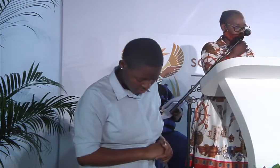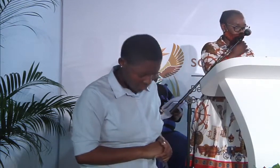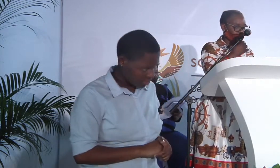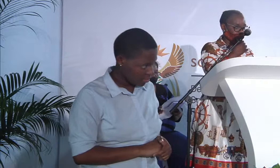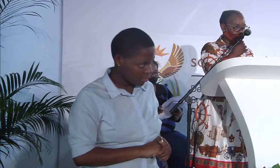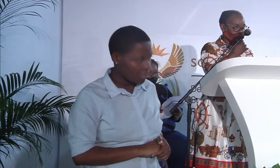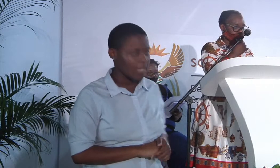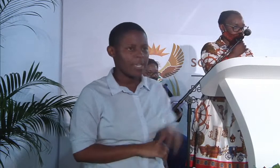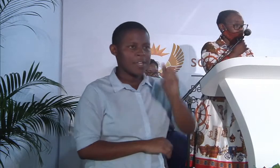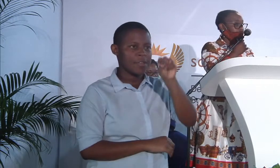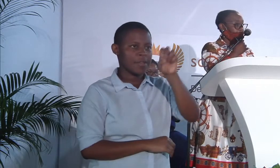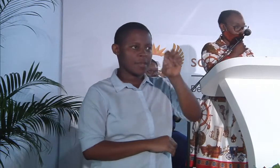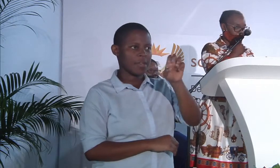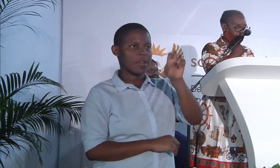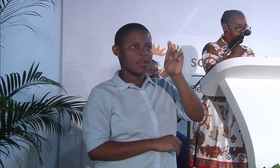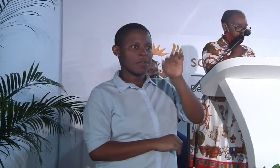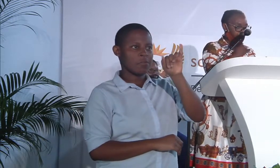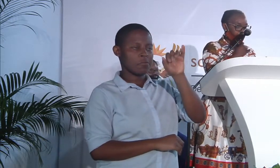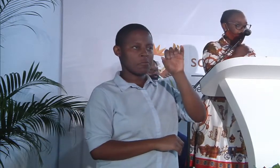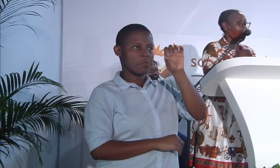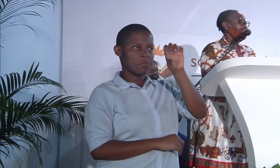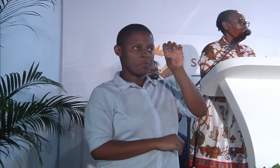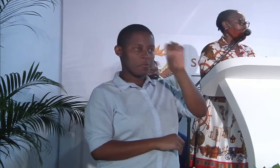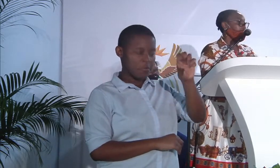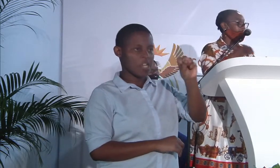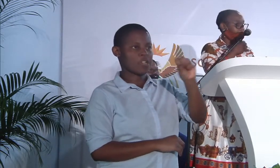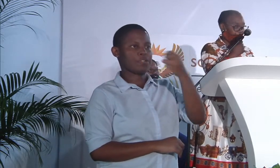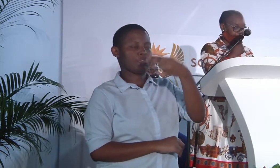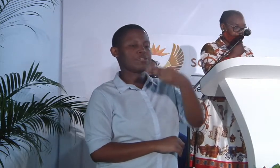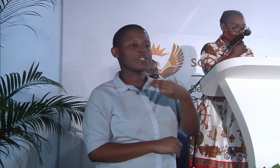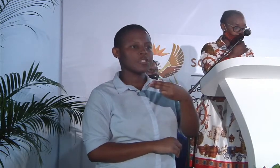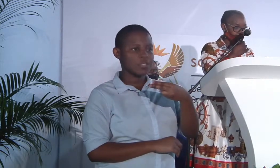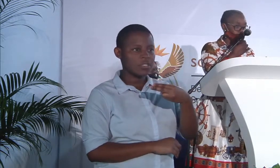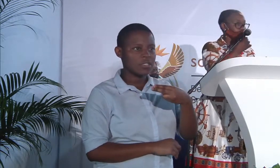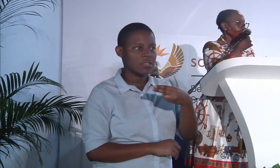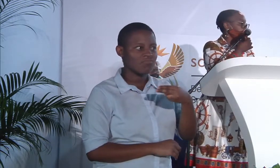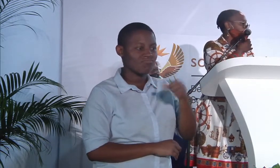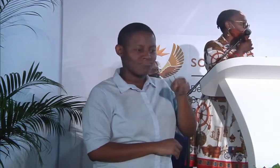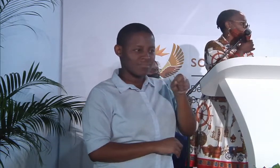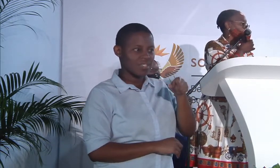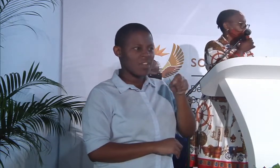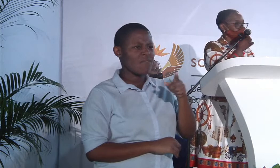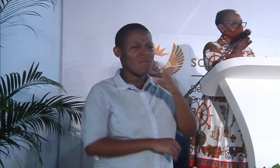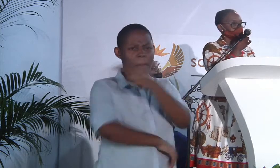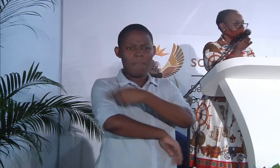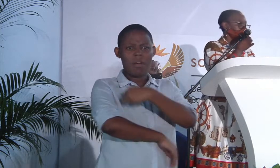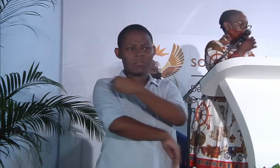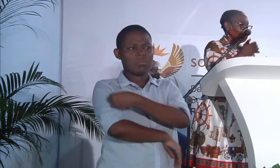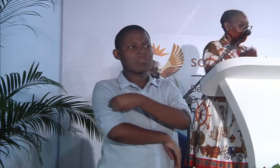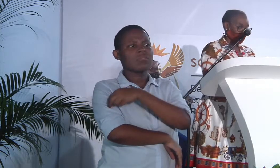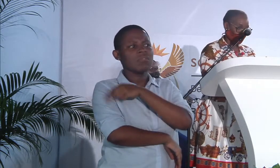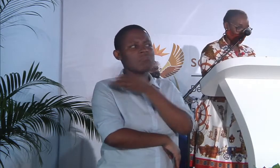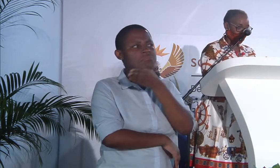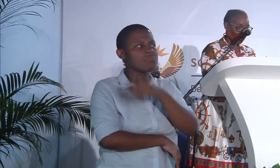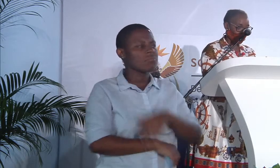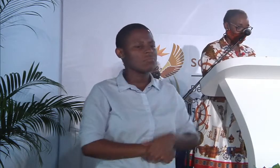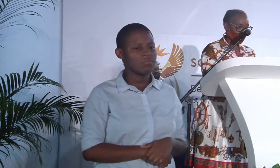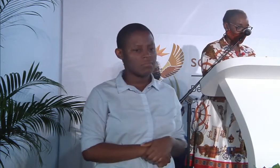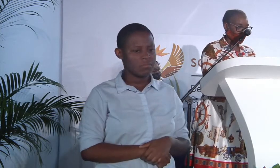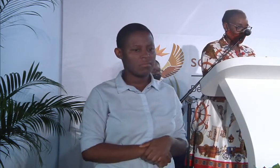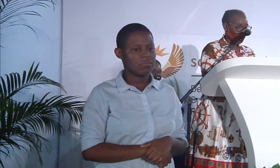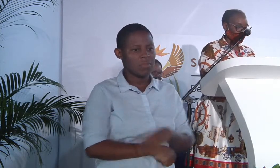Mr. Niresh Becken, manager of Lenmet Hospital. They're not